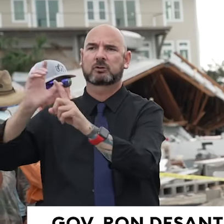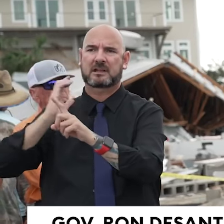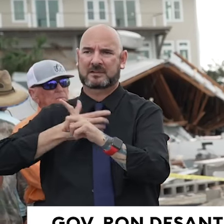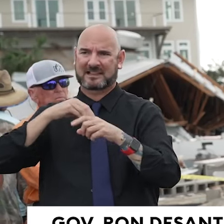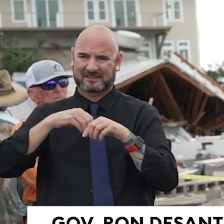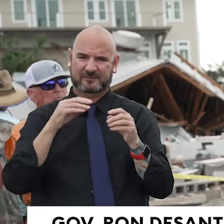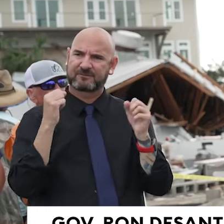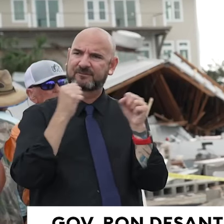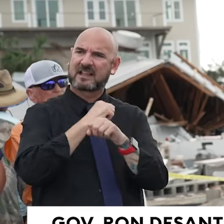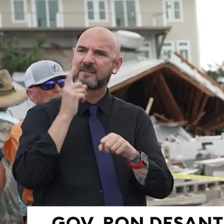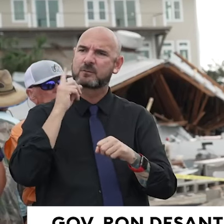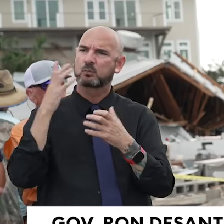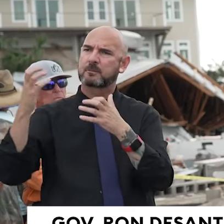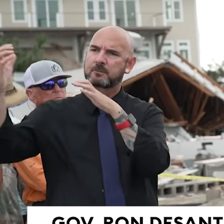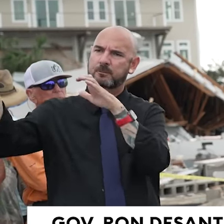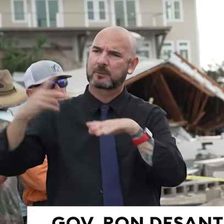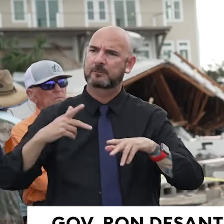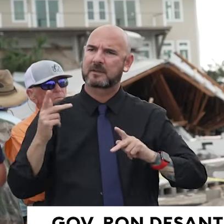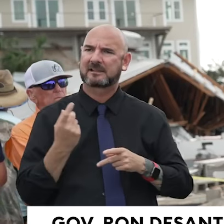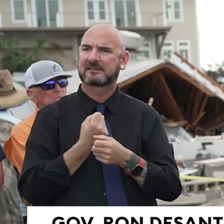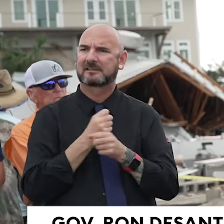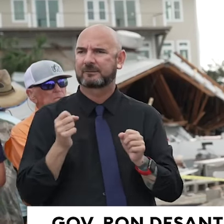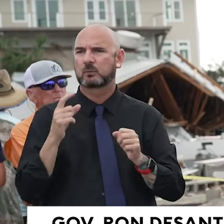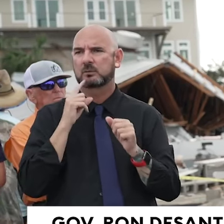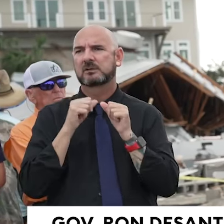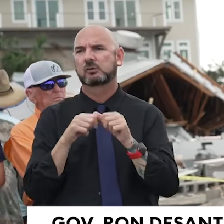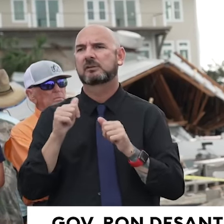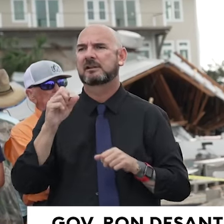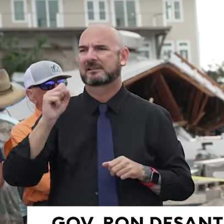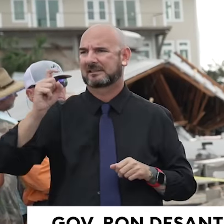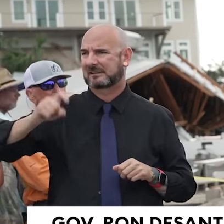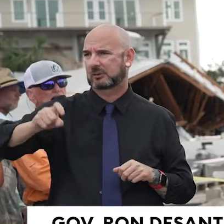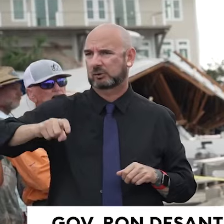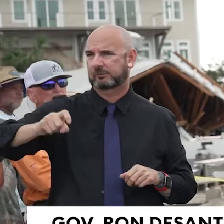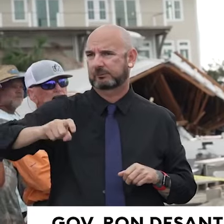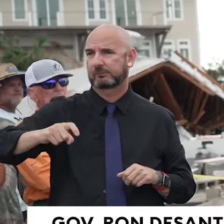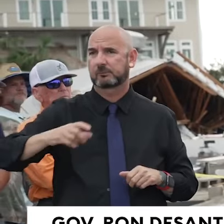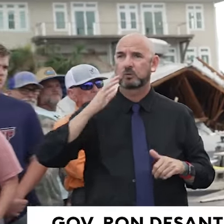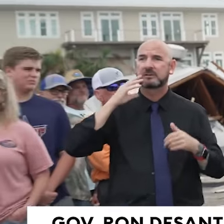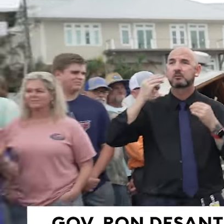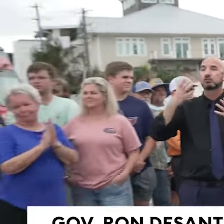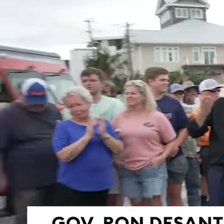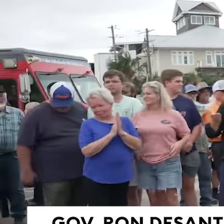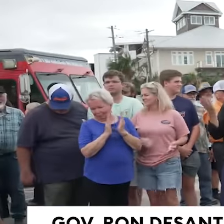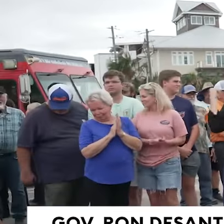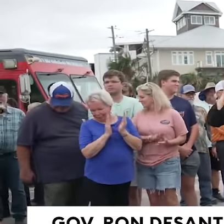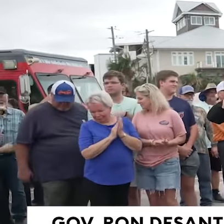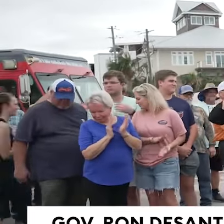people back to safety, and we'll keep doing that as long as it's necessary. All right, let's go eat some Chick-fil-A.